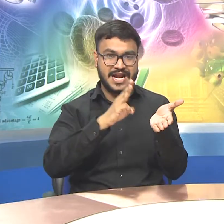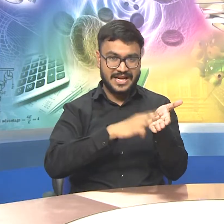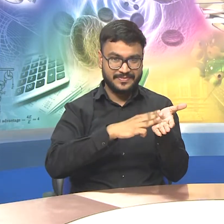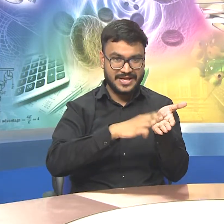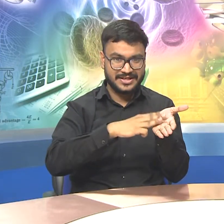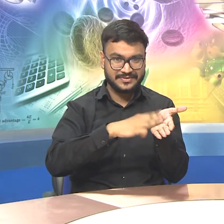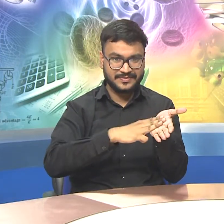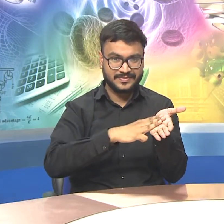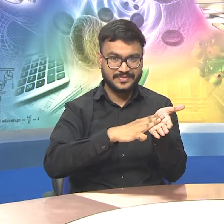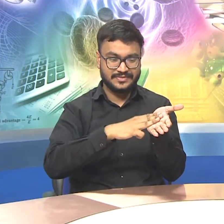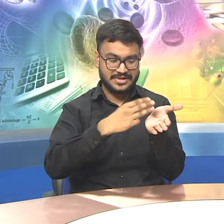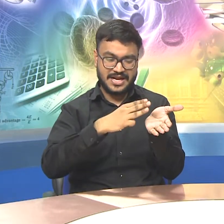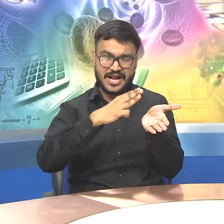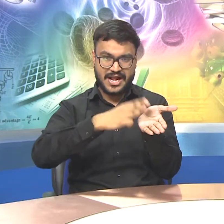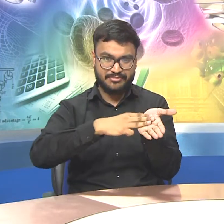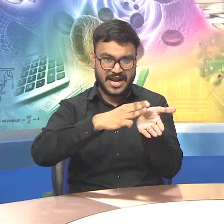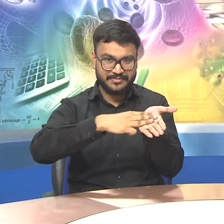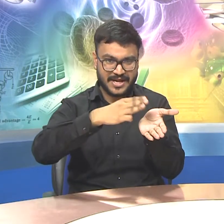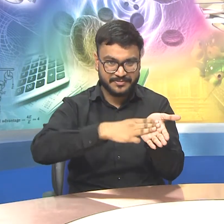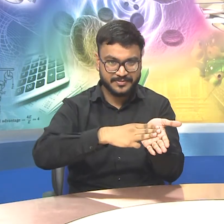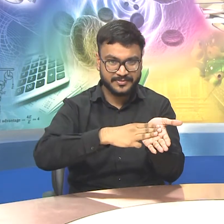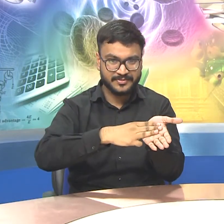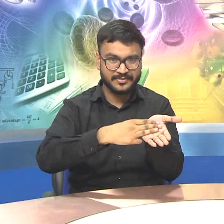And the answer is M,